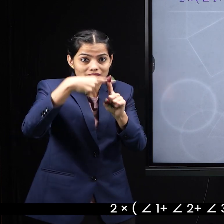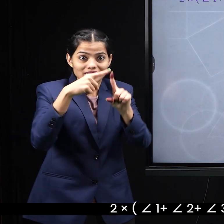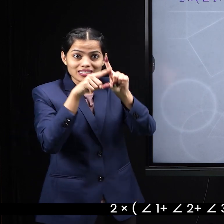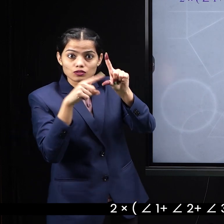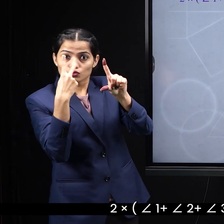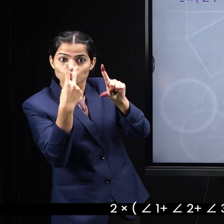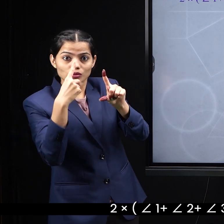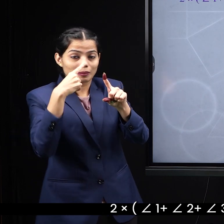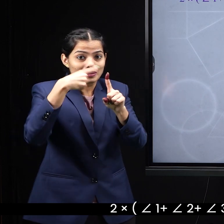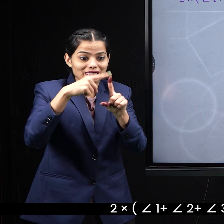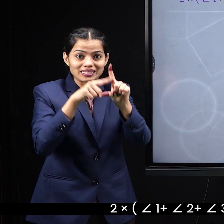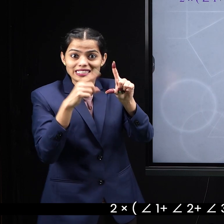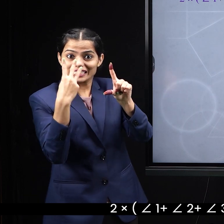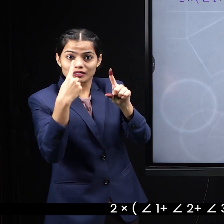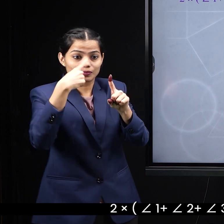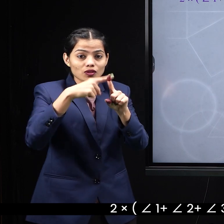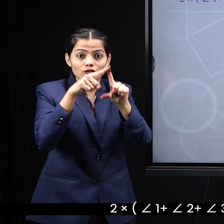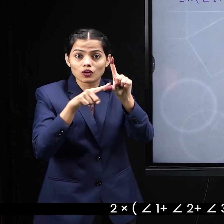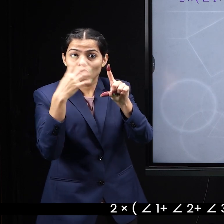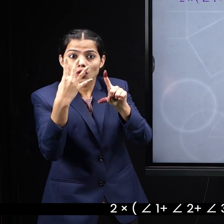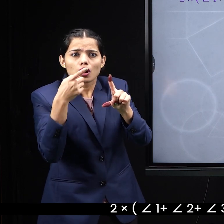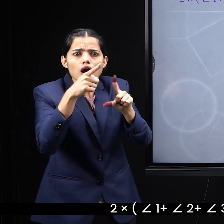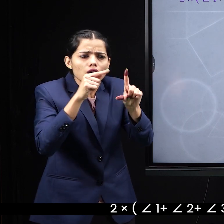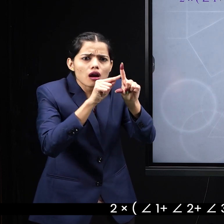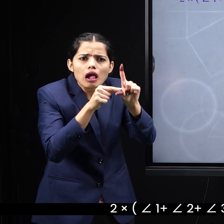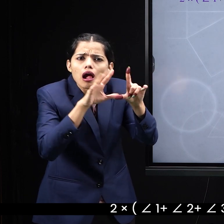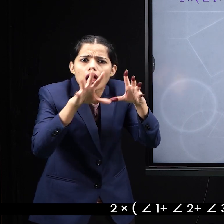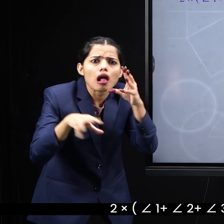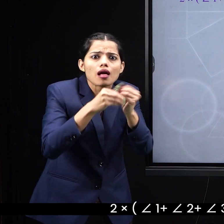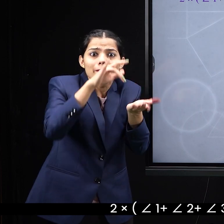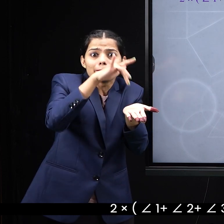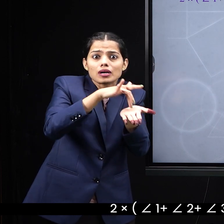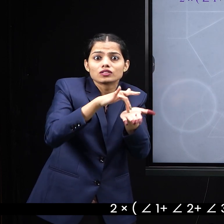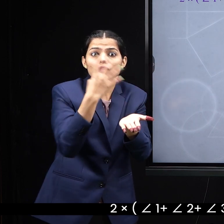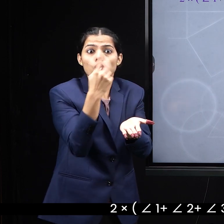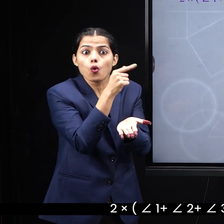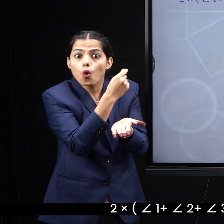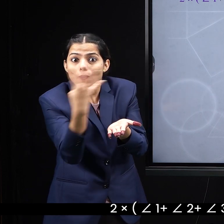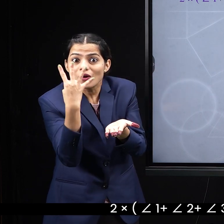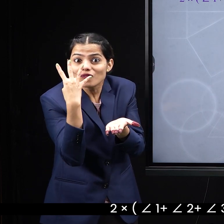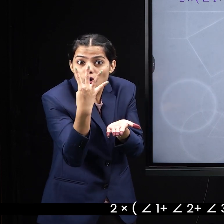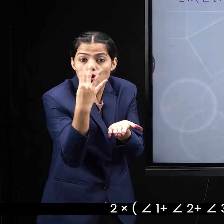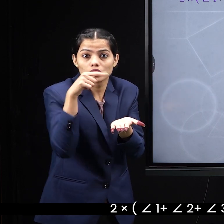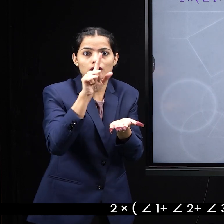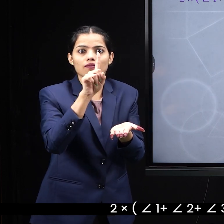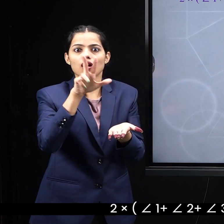angle 3 plus angle 4 plus angle at center O is equal to 4 into 180